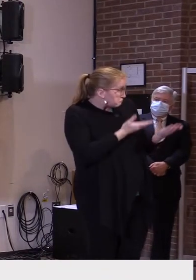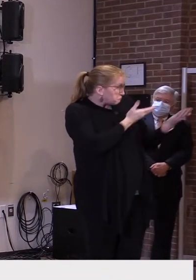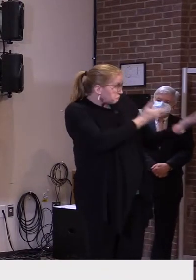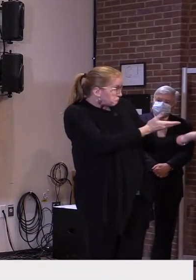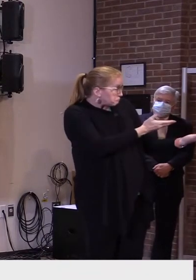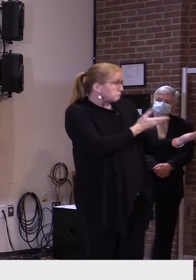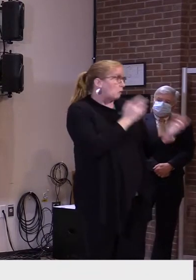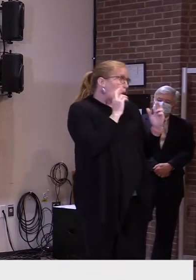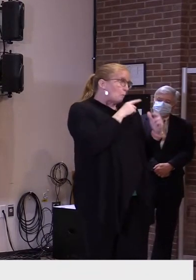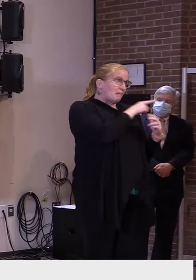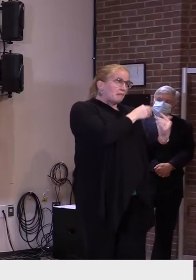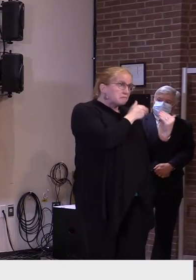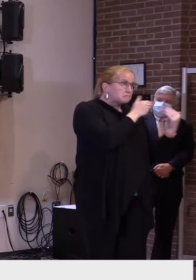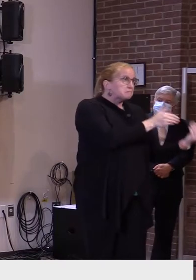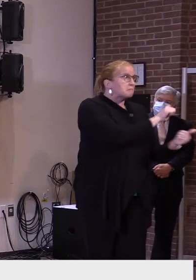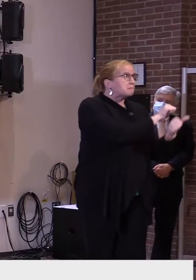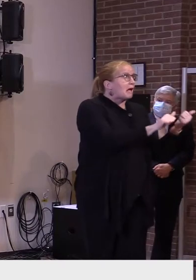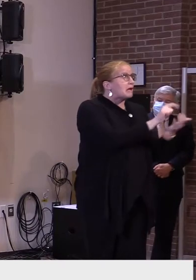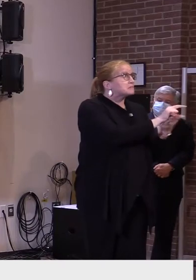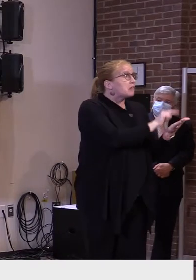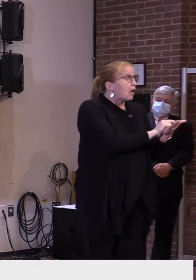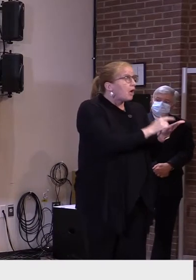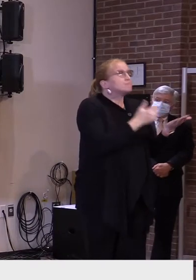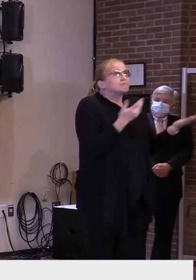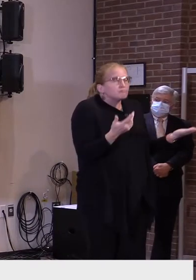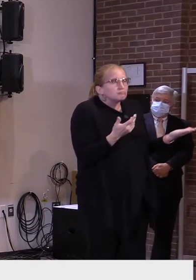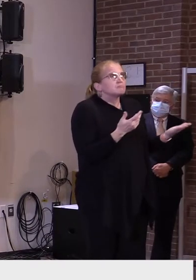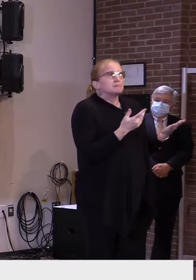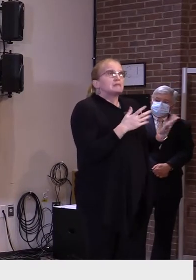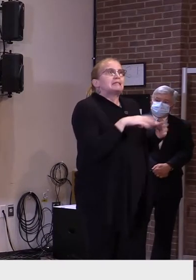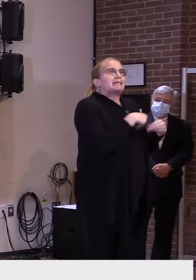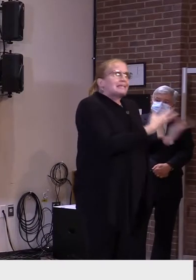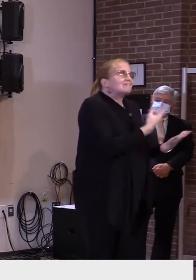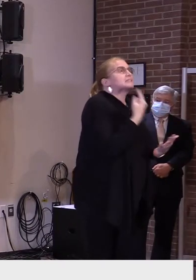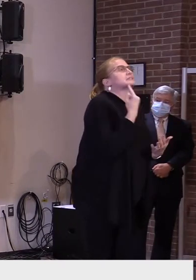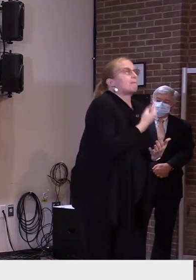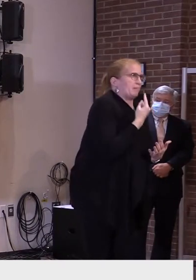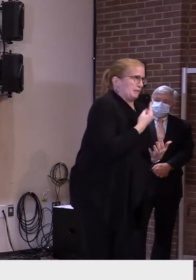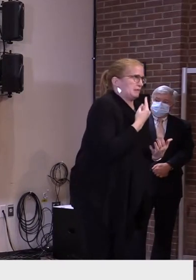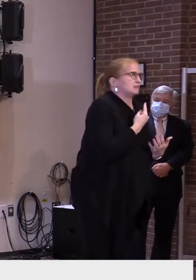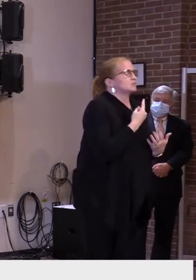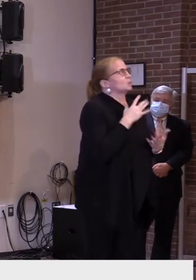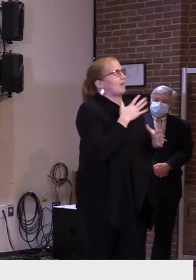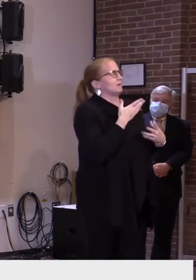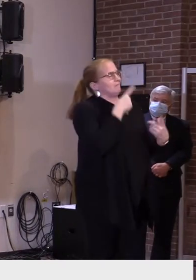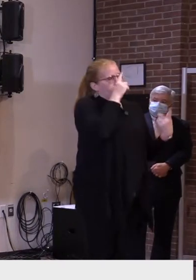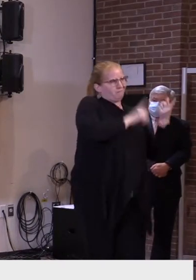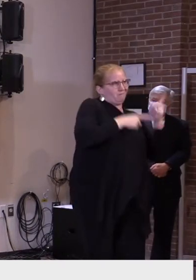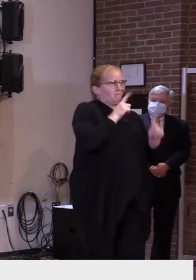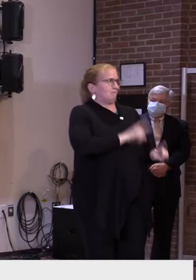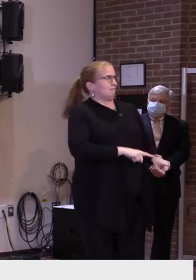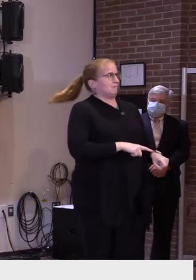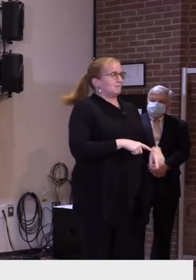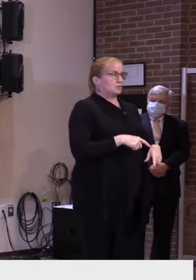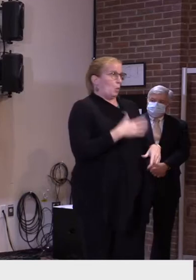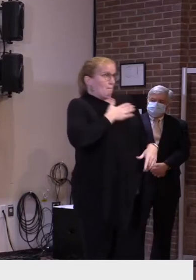with something in law provides them with something that's in between my position and theirs. So there's nothing that's changed about my position,